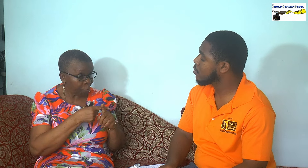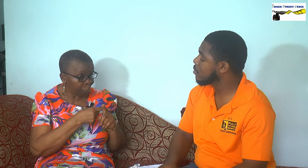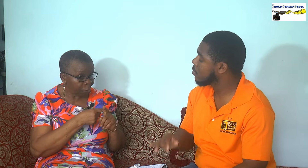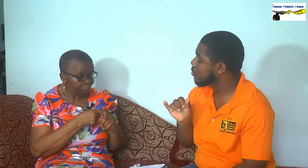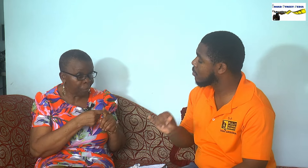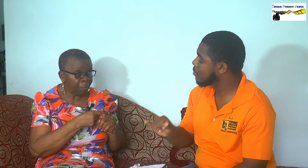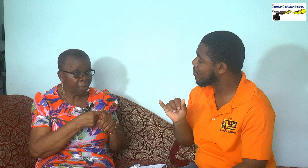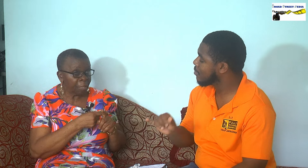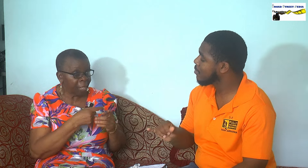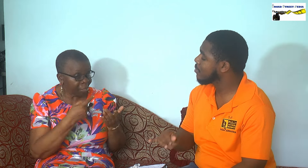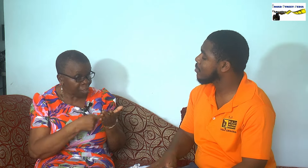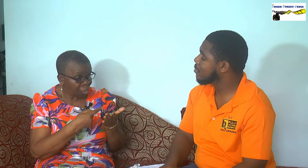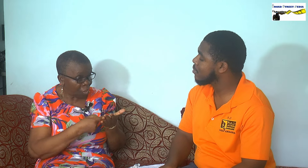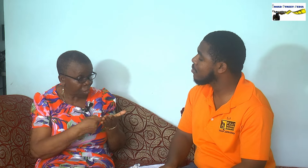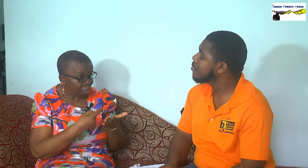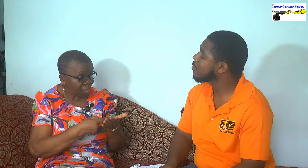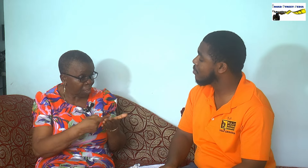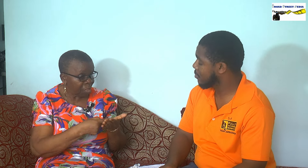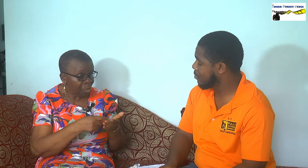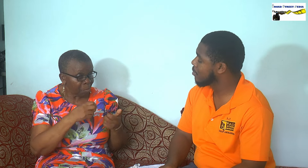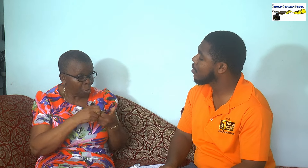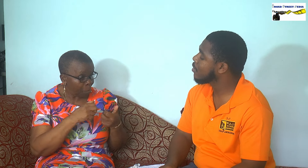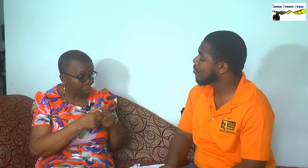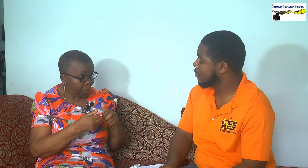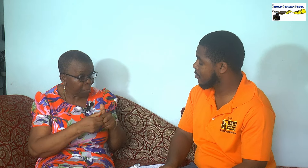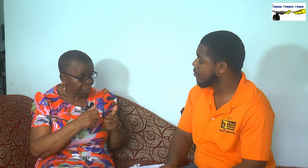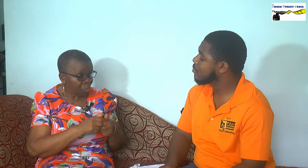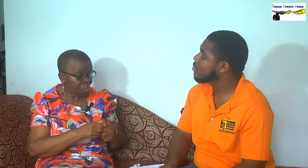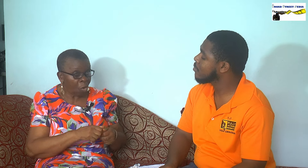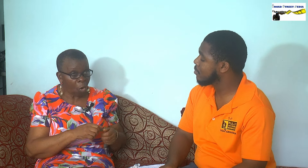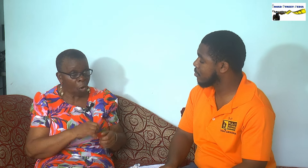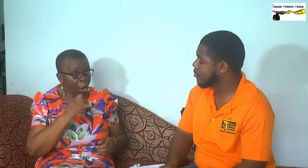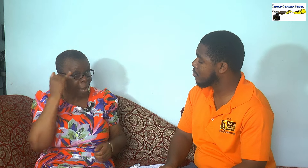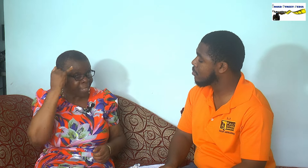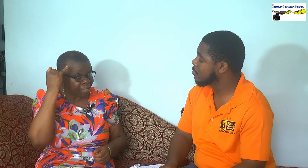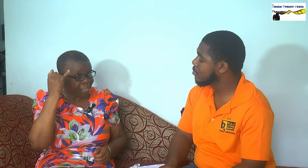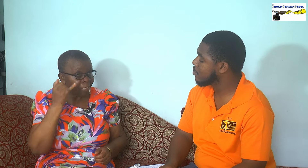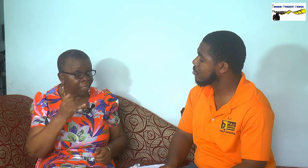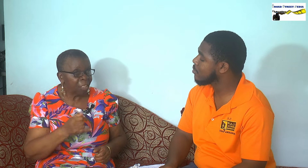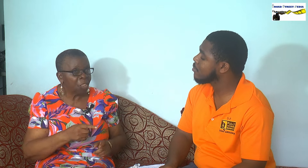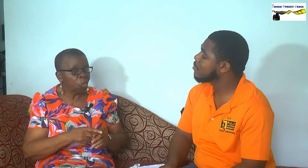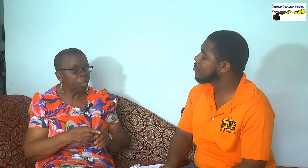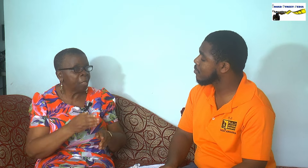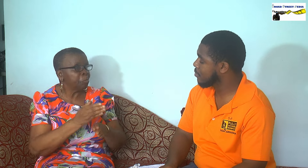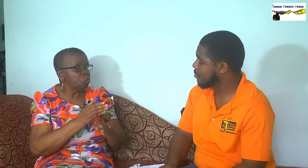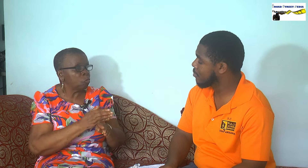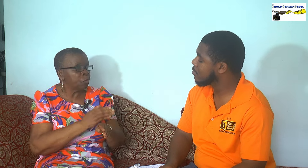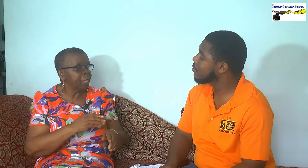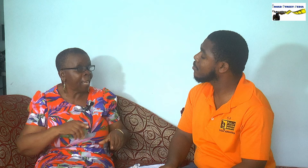month and discuss problems or ideas to improve the